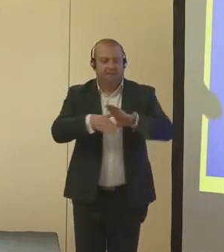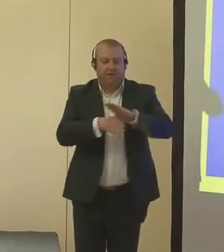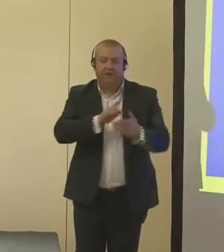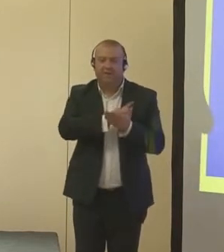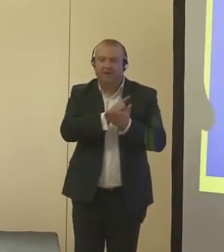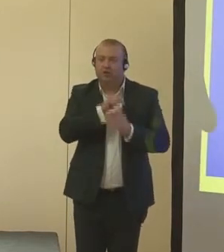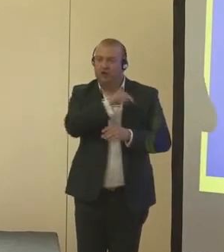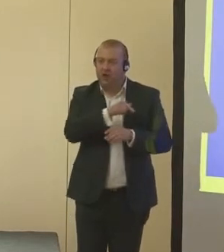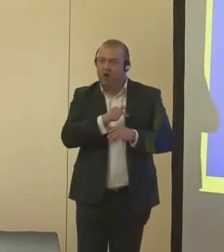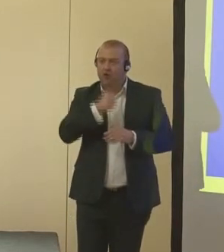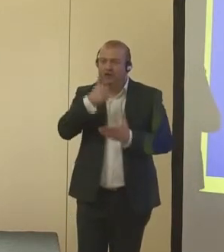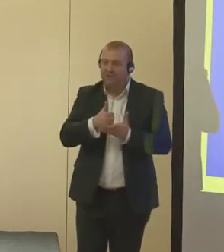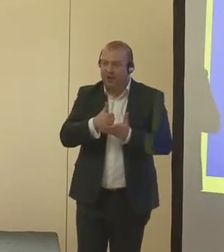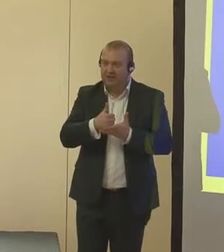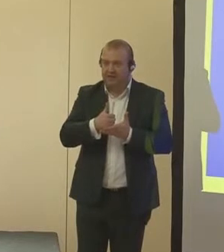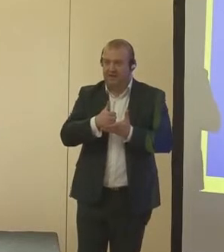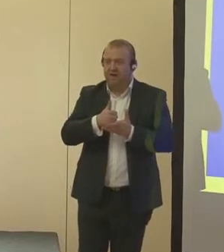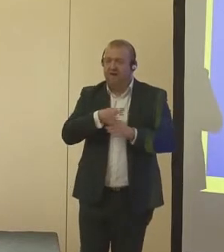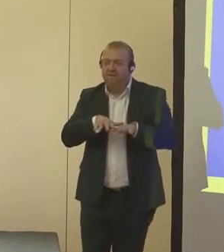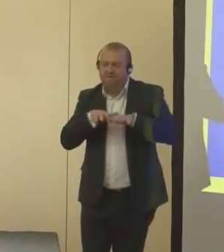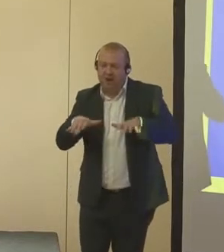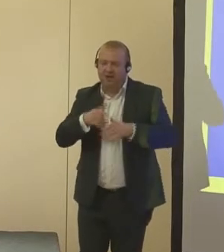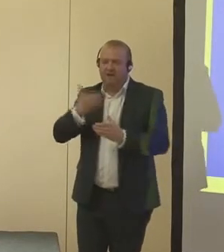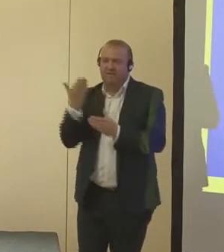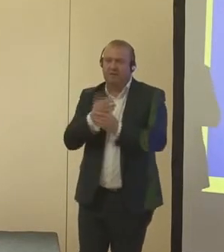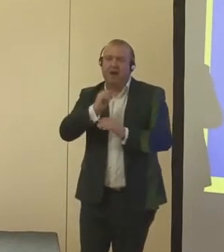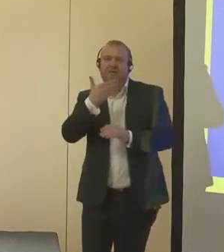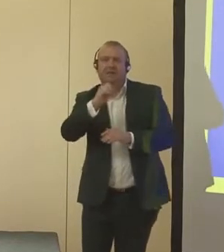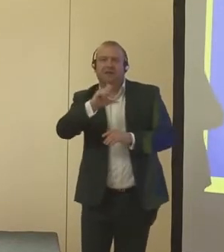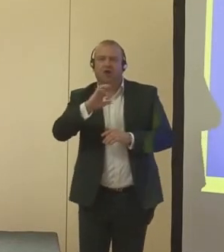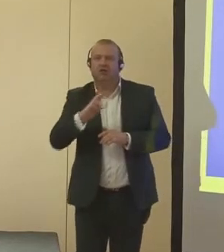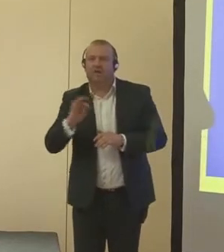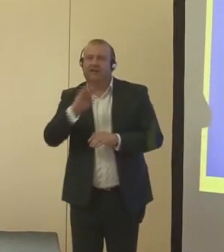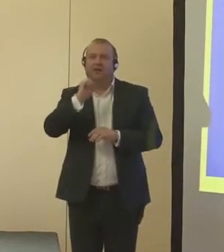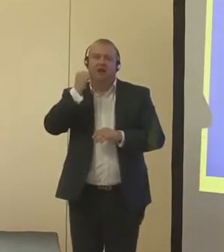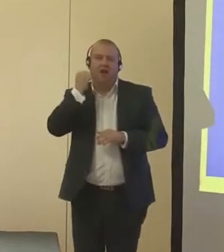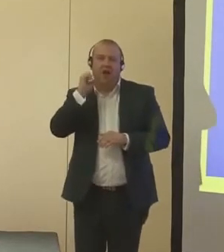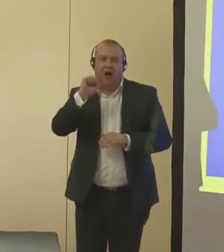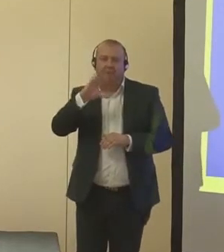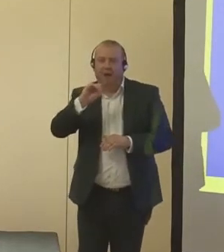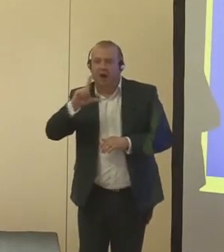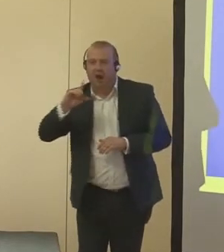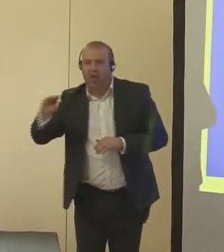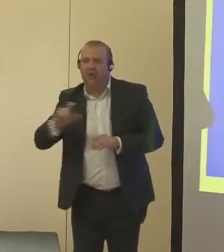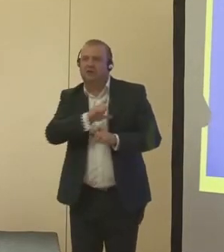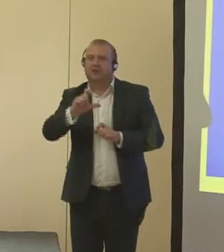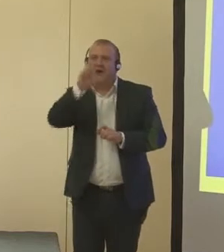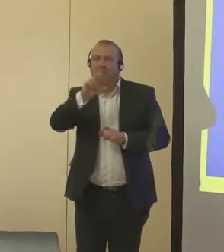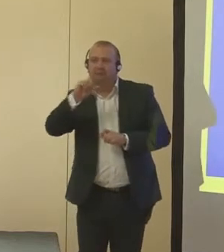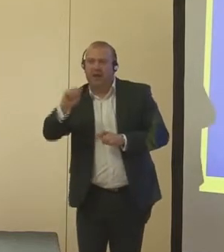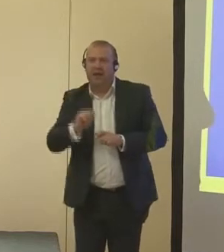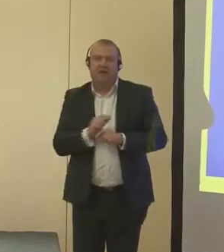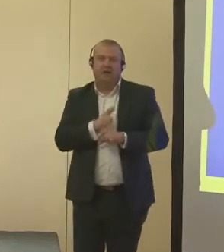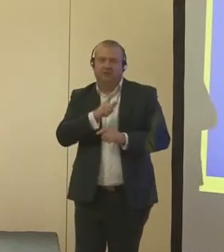Adobe, Mac users, Apple, as well as HP, they've been forced to